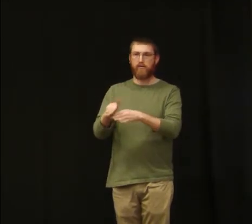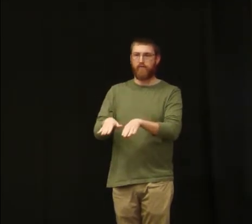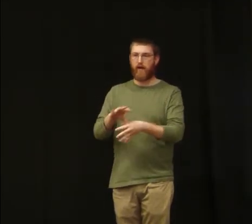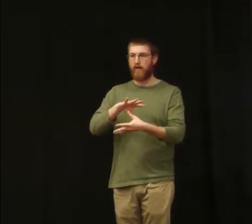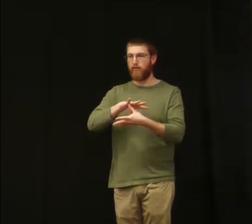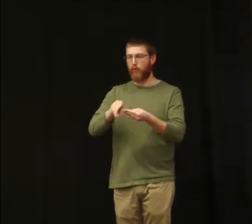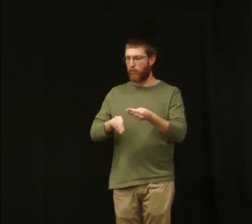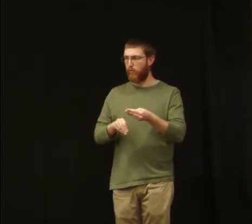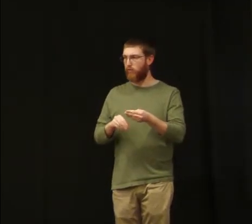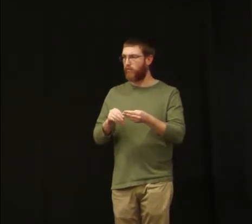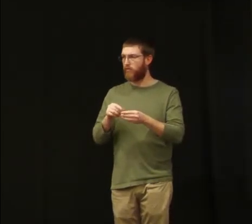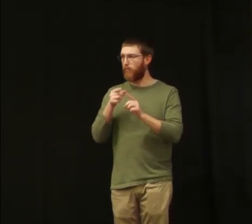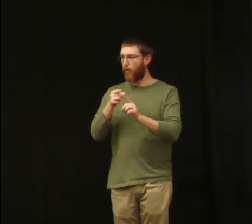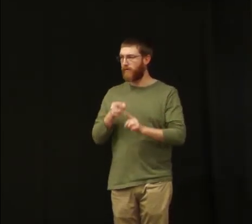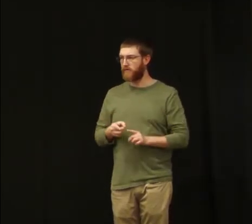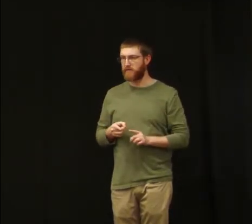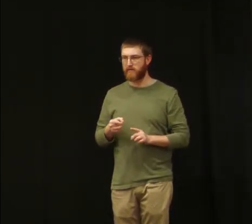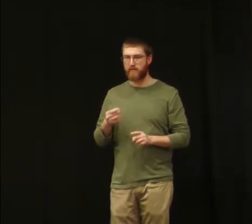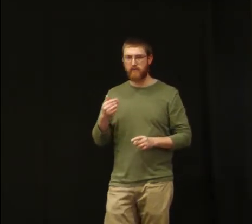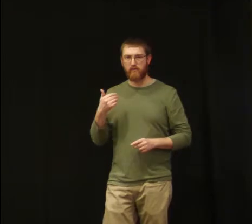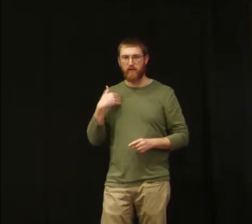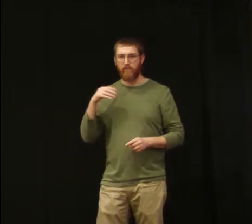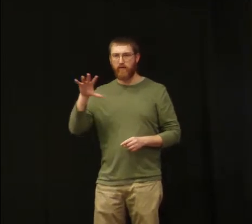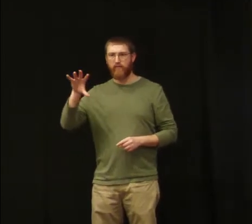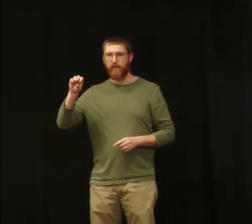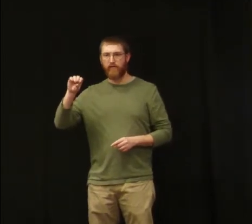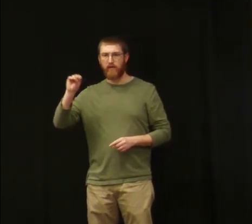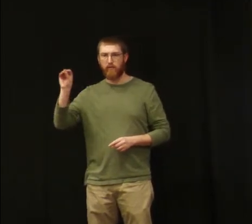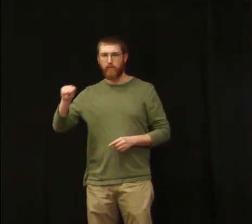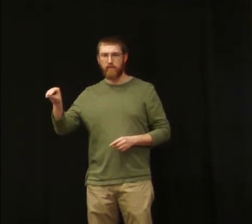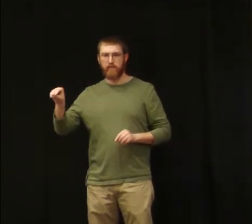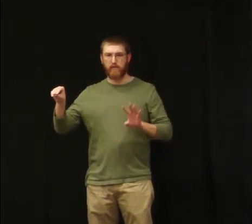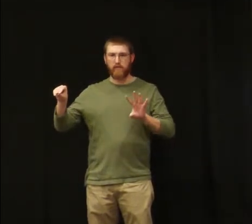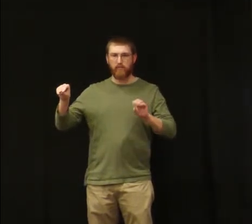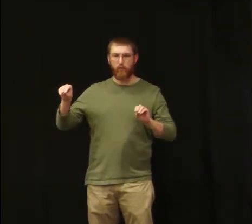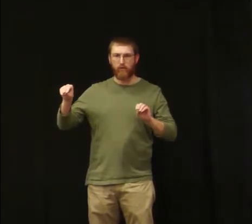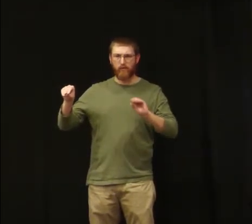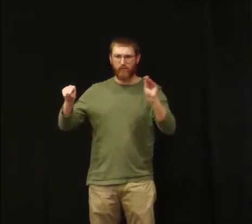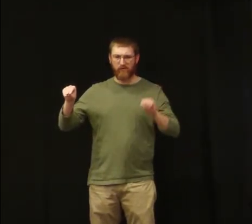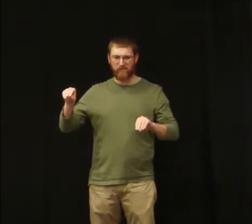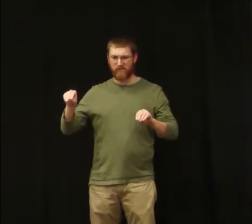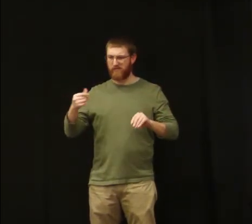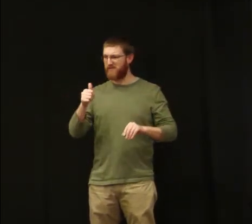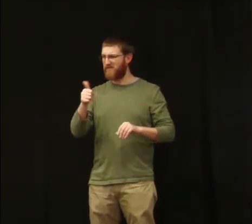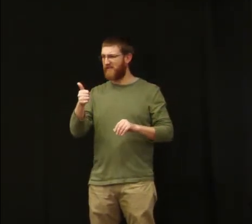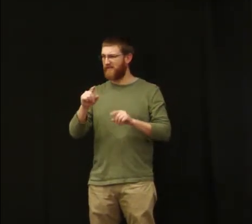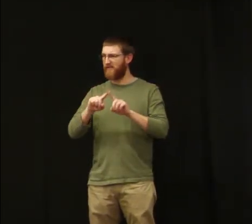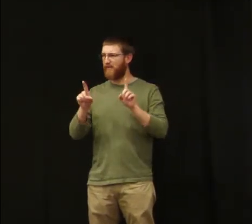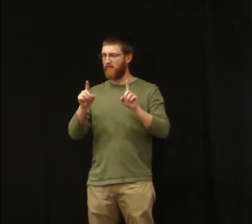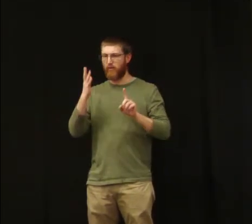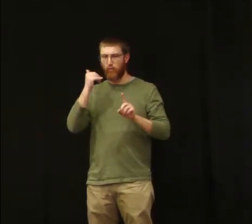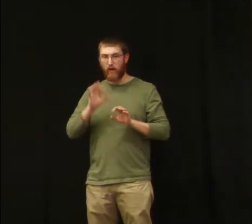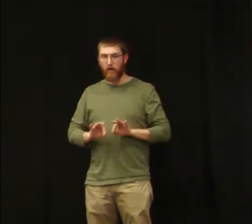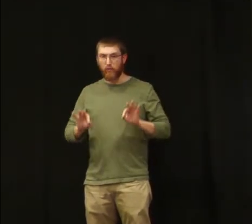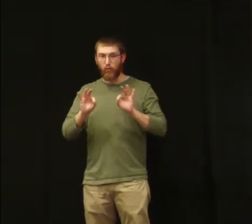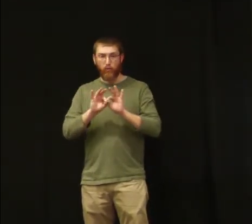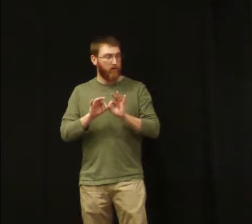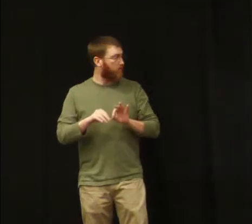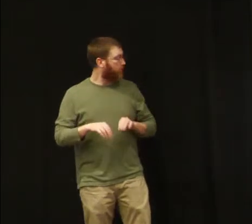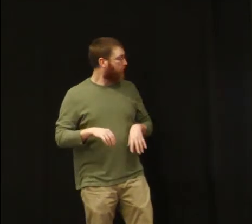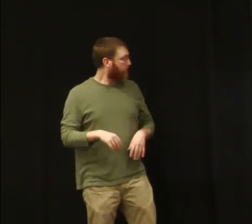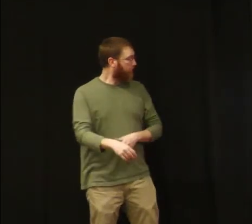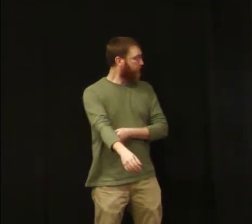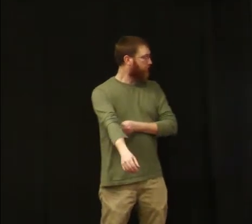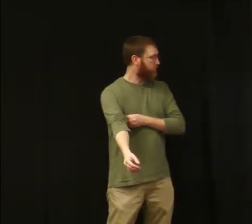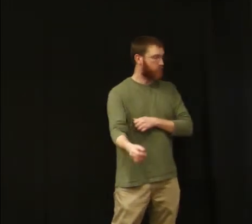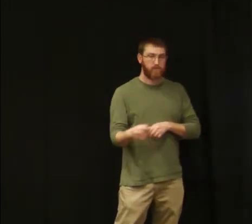total data points, we get 50%. Now let me show you why that makes a difference here. The black X's